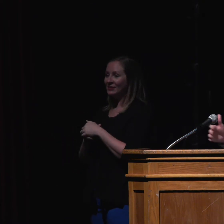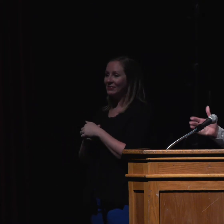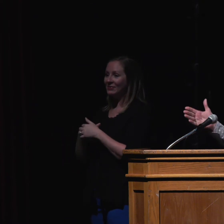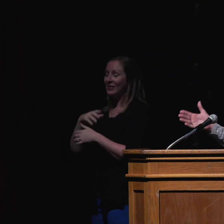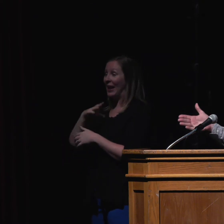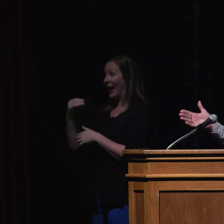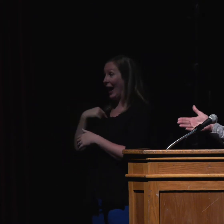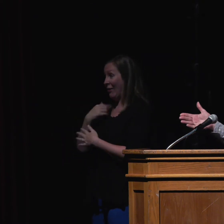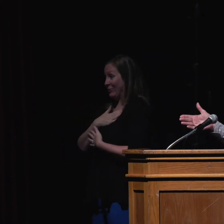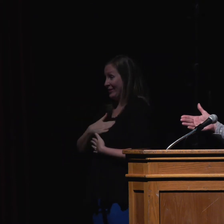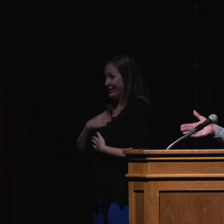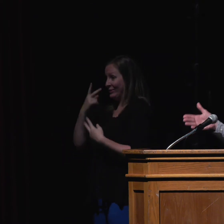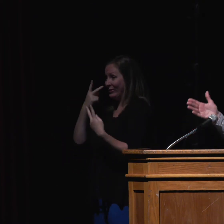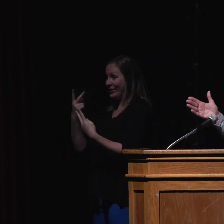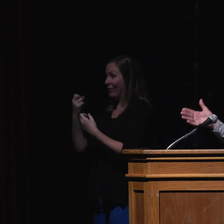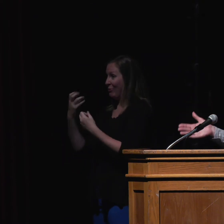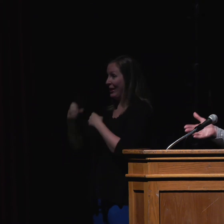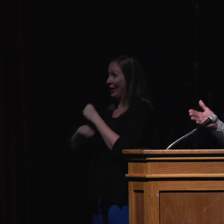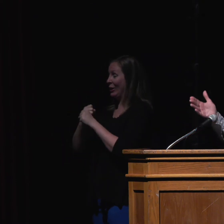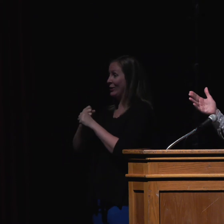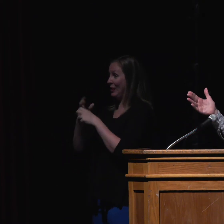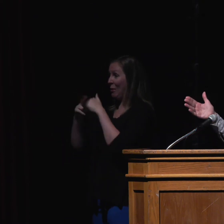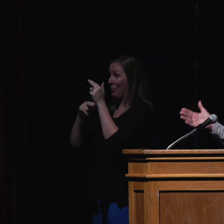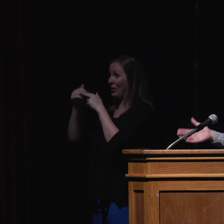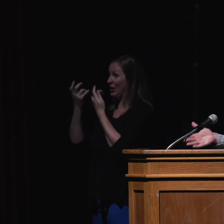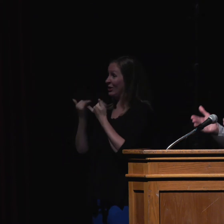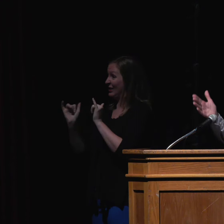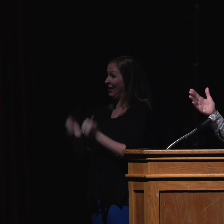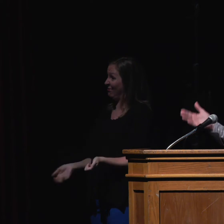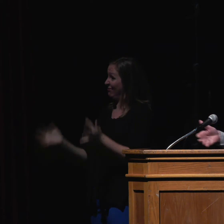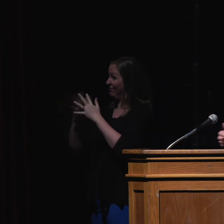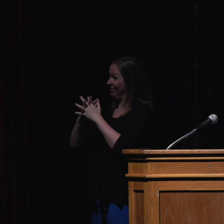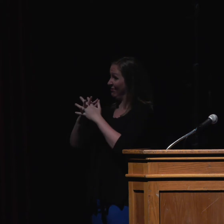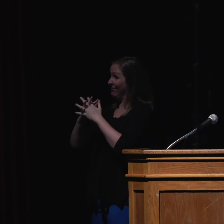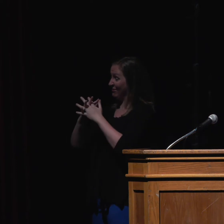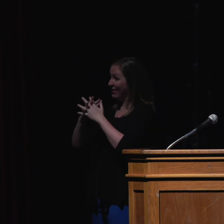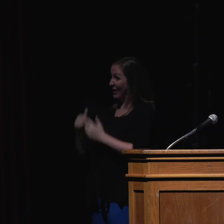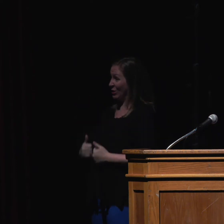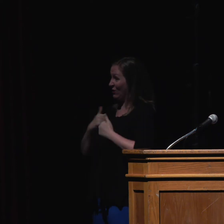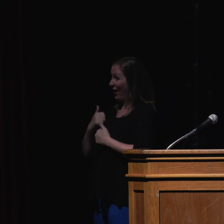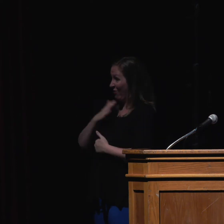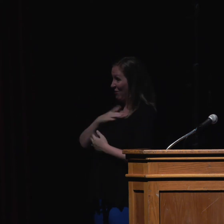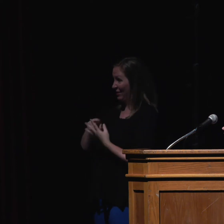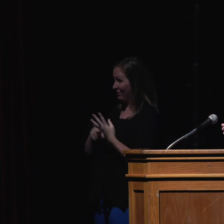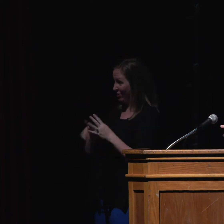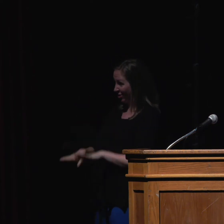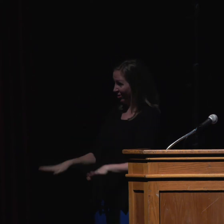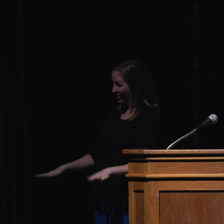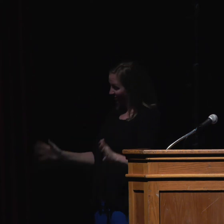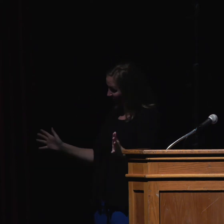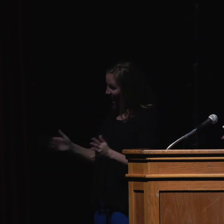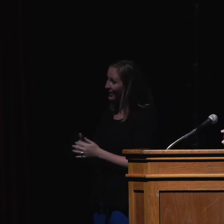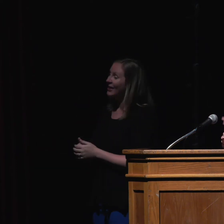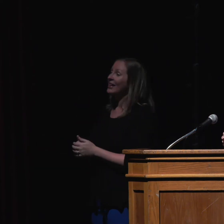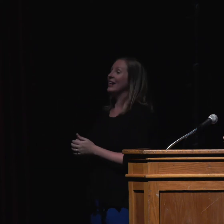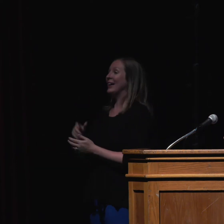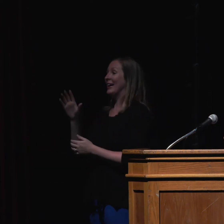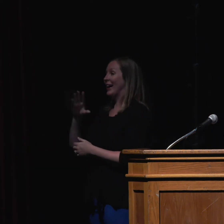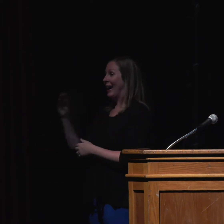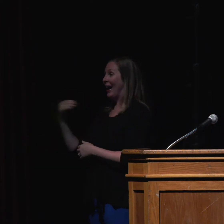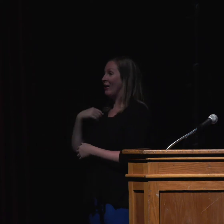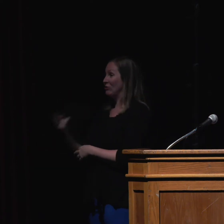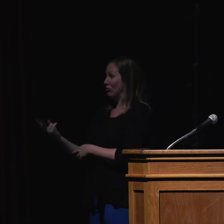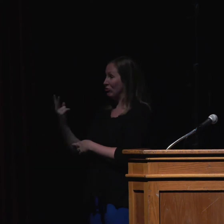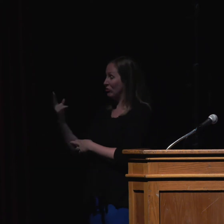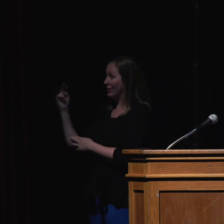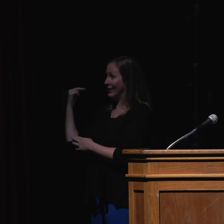And I'm so pleased to see after all these years those buildings are still standing and they have survived that. I also have the honor of having two nieces